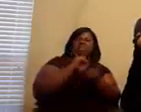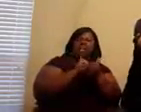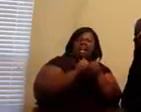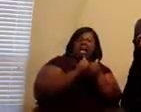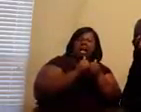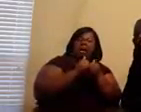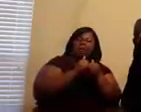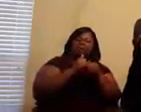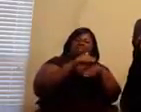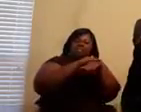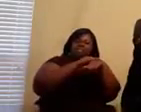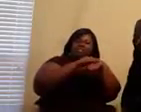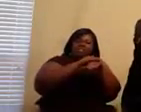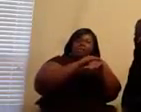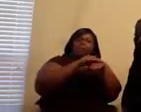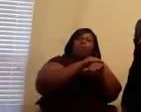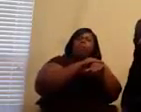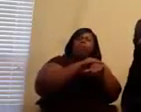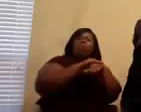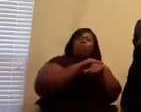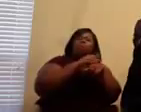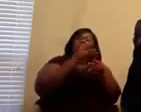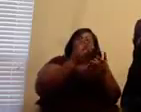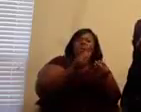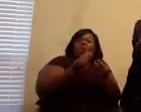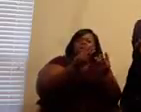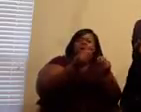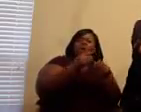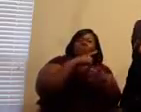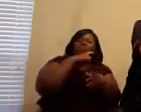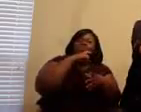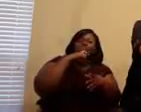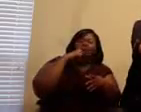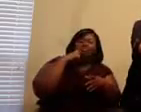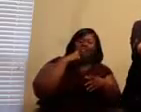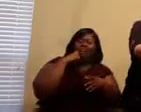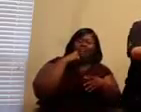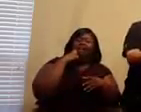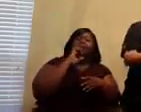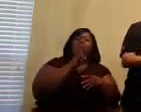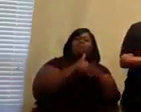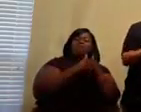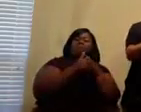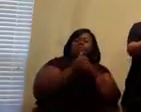soft. Soft. Is it wet or dry? Dry. It's dry. It's dry.